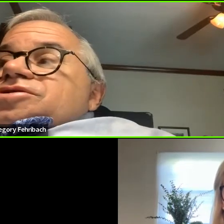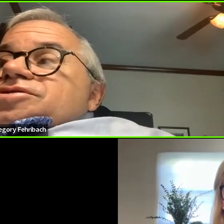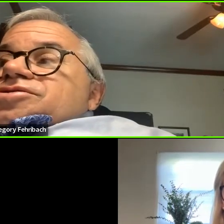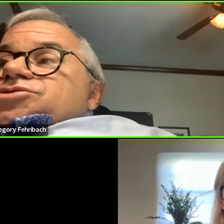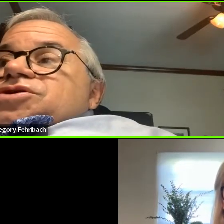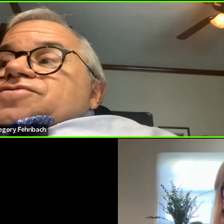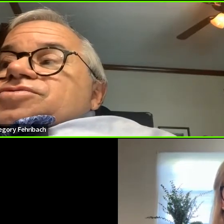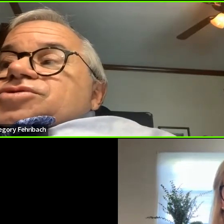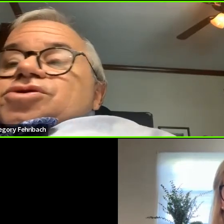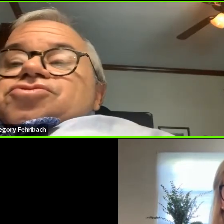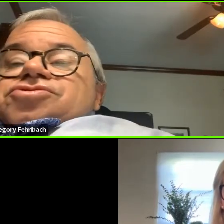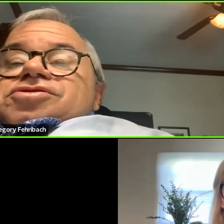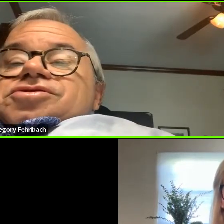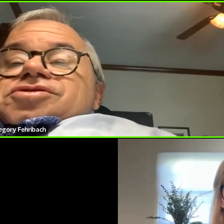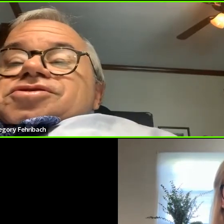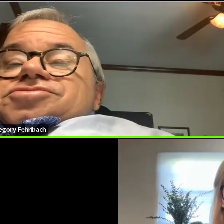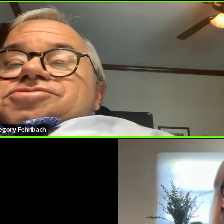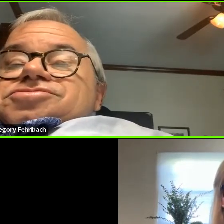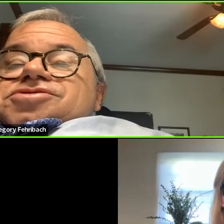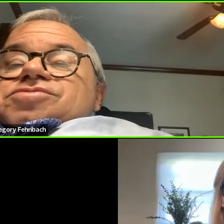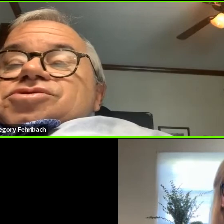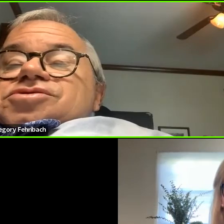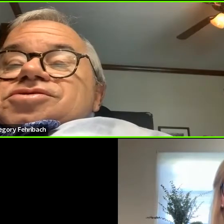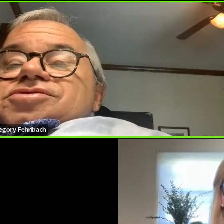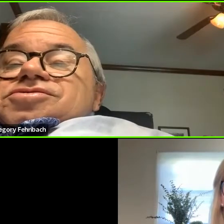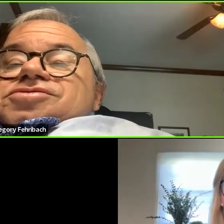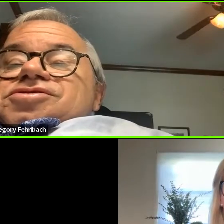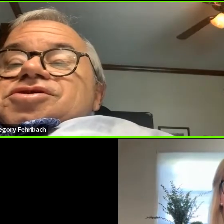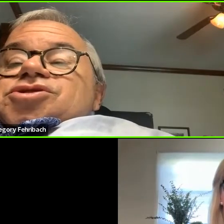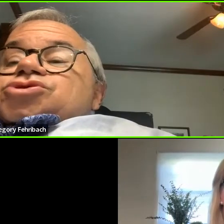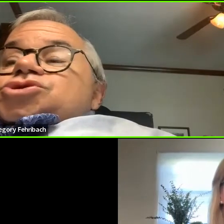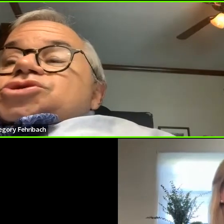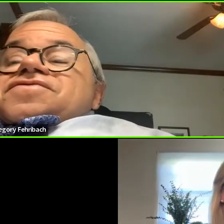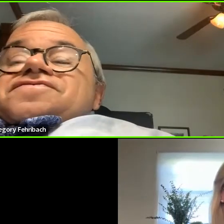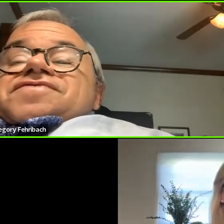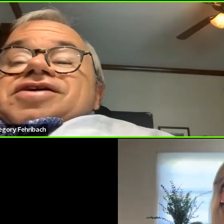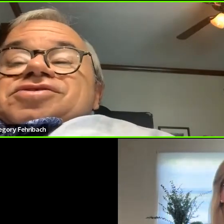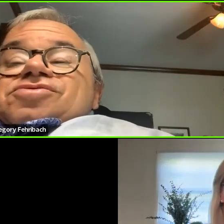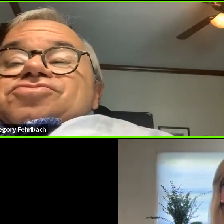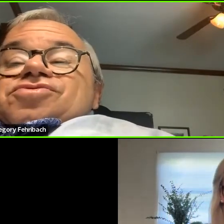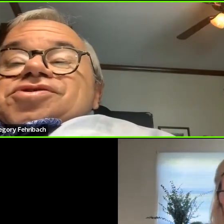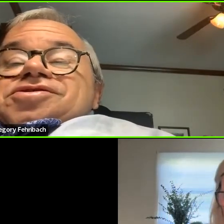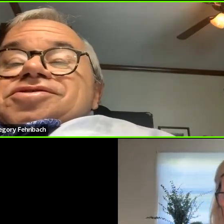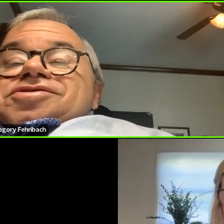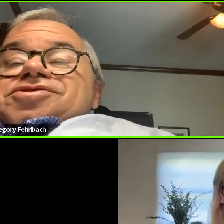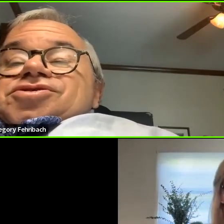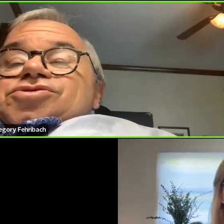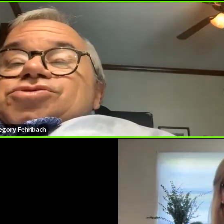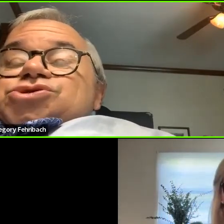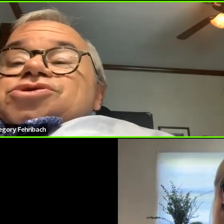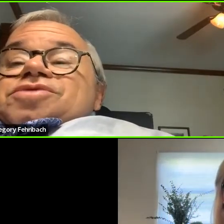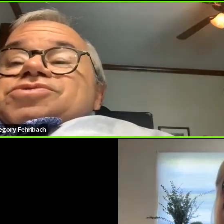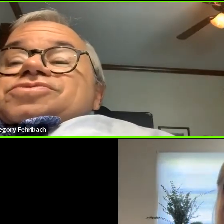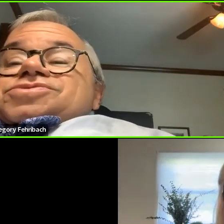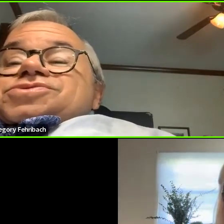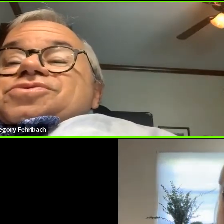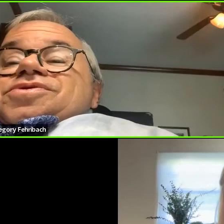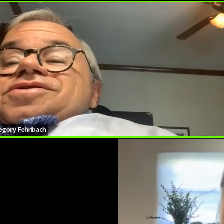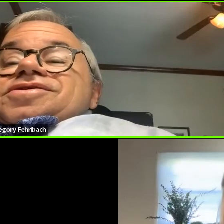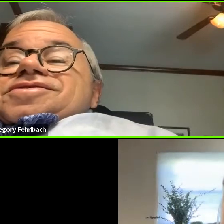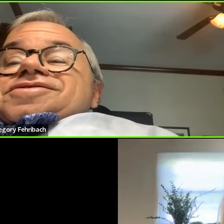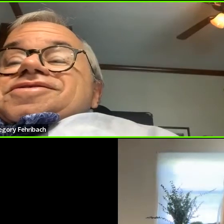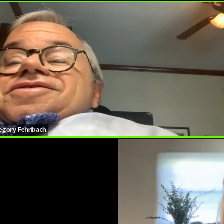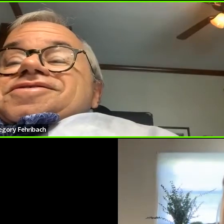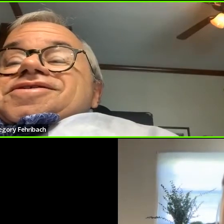next several years to come to the conclusions, if in fact there is really a conclusion to come to. So